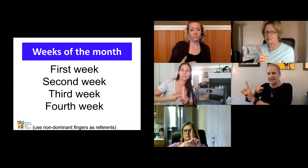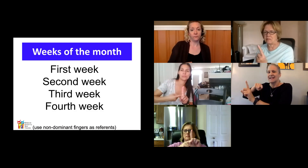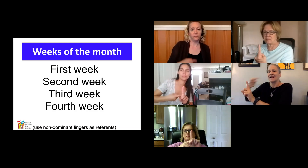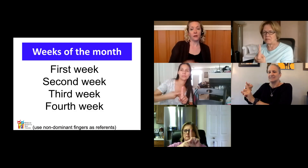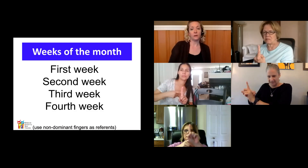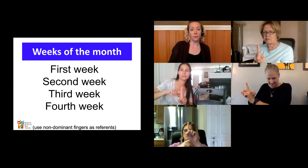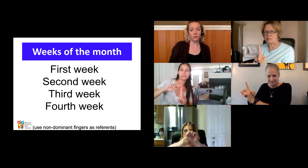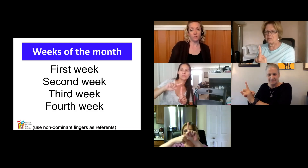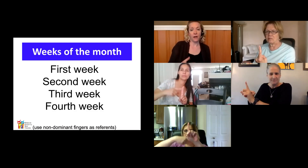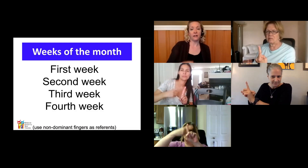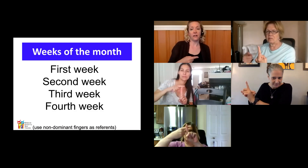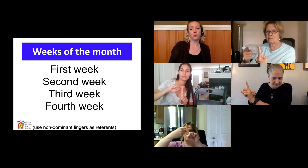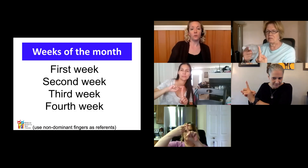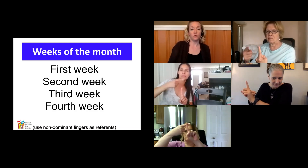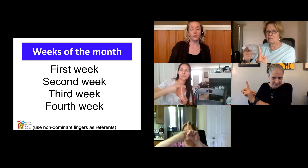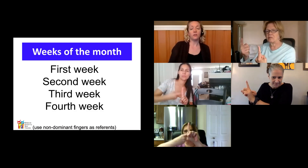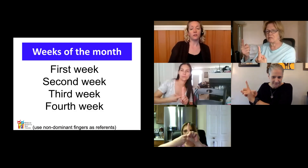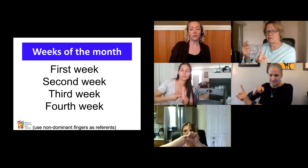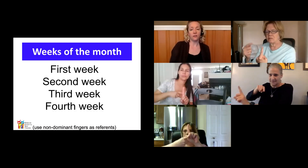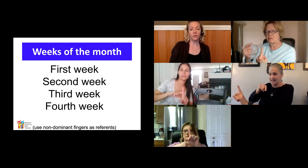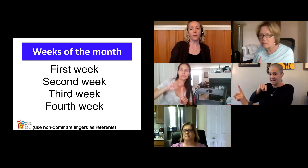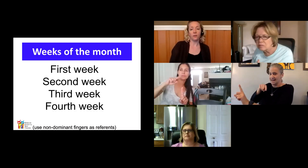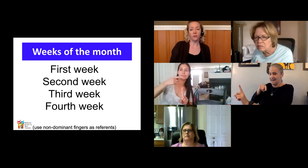Next month, adding that little movement to the sign for month.